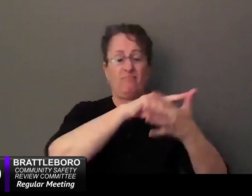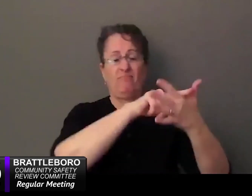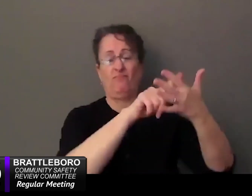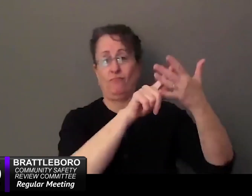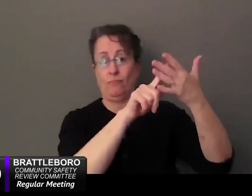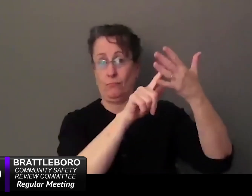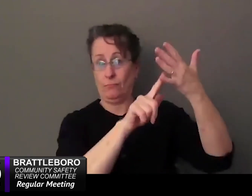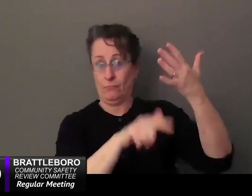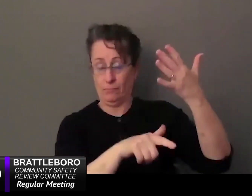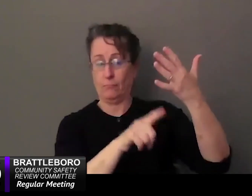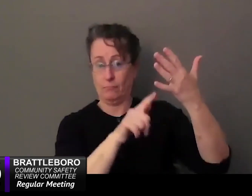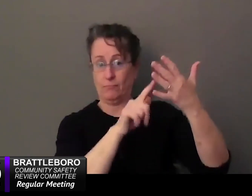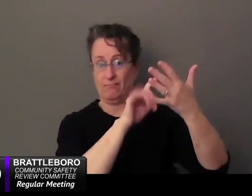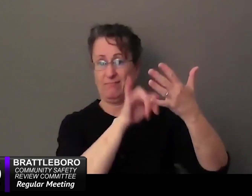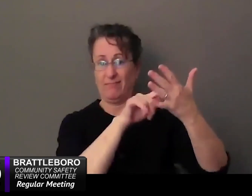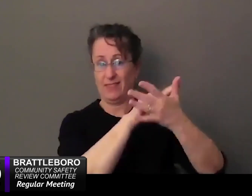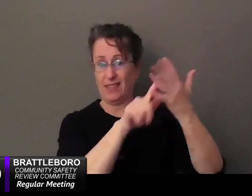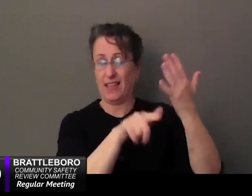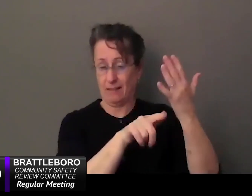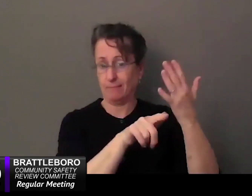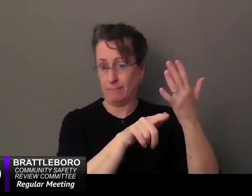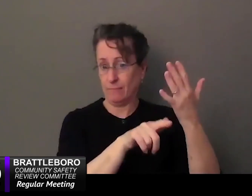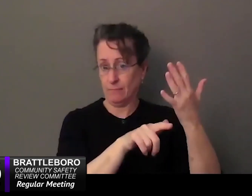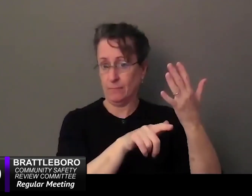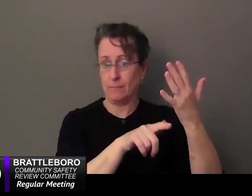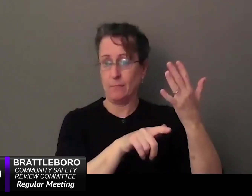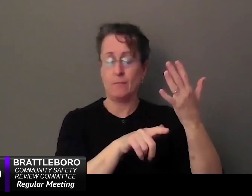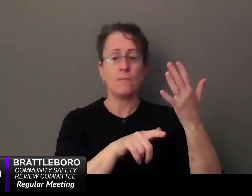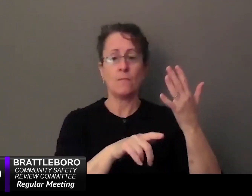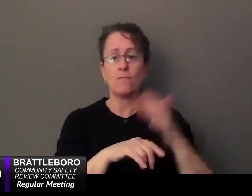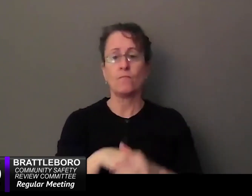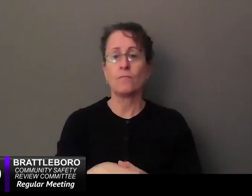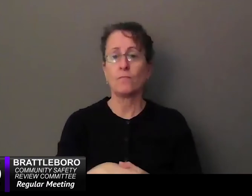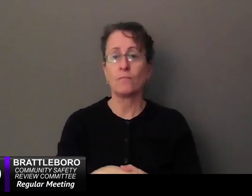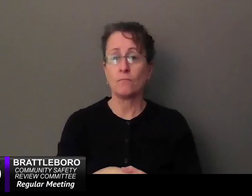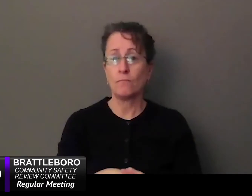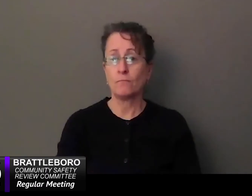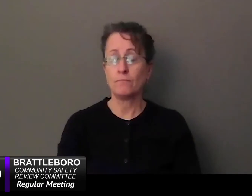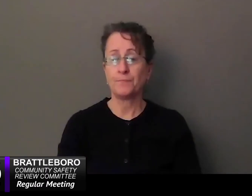visually or about your identities that you're bringing to the committee, and